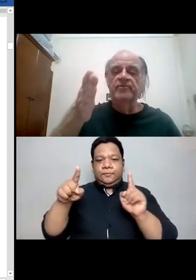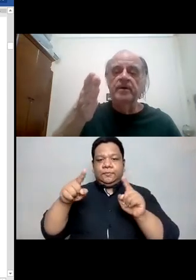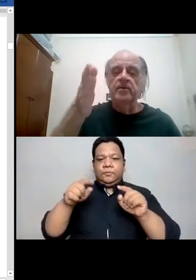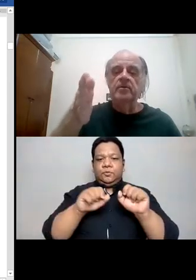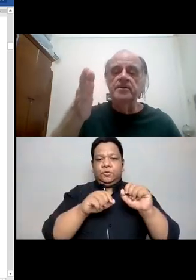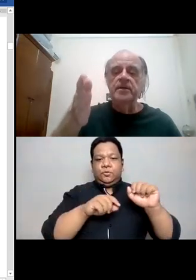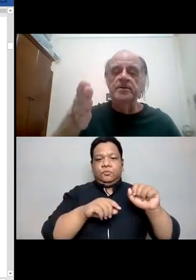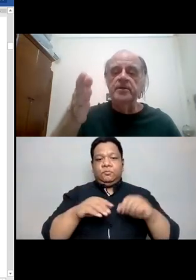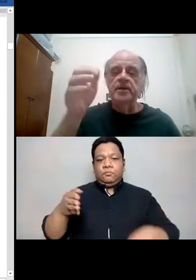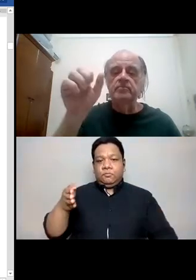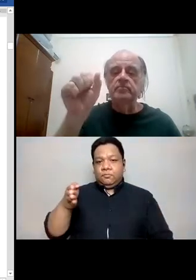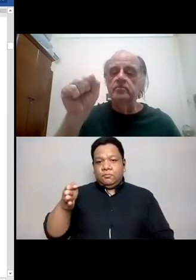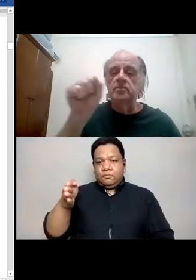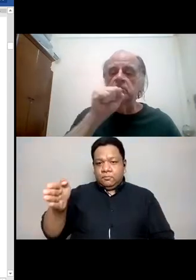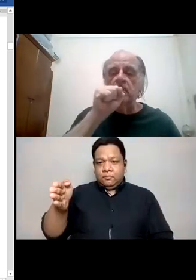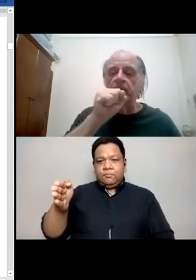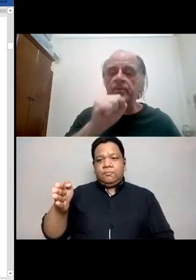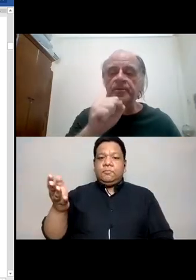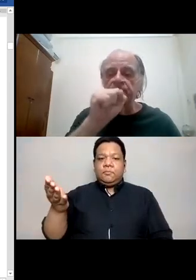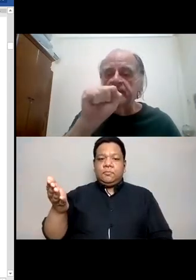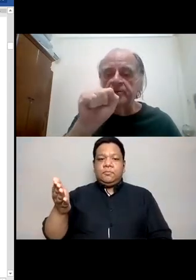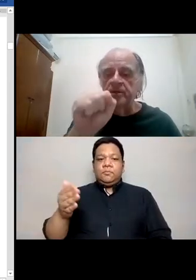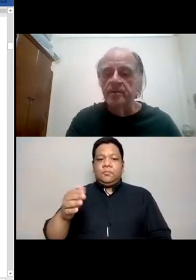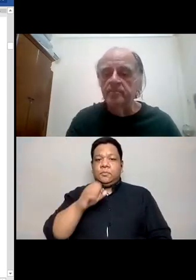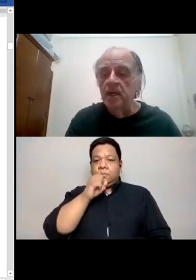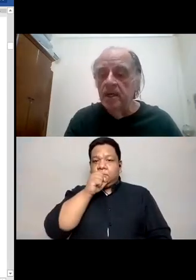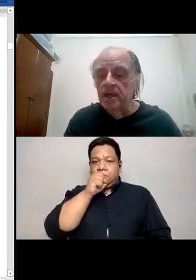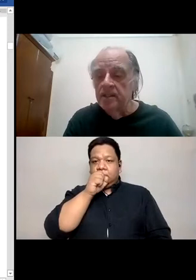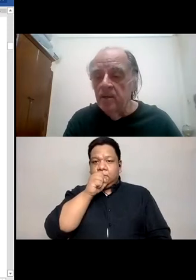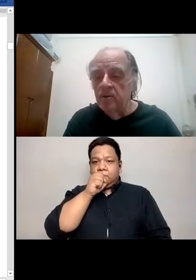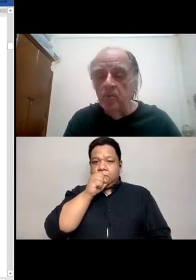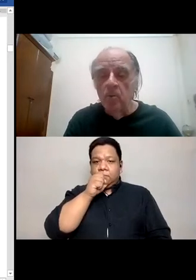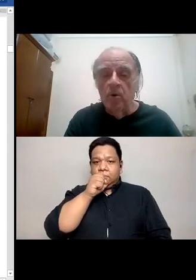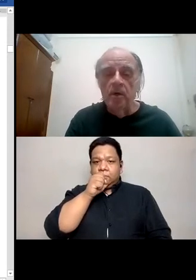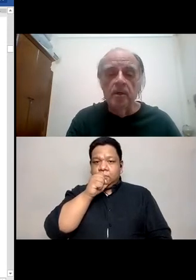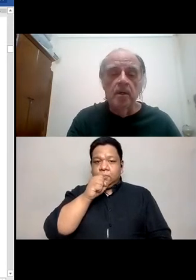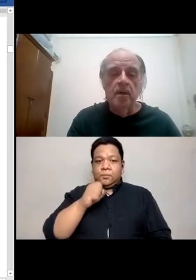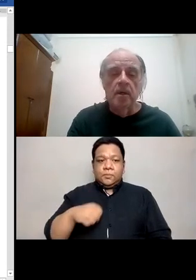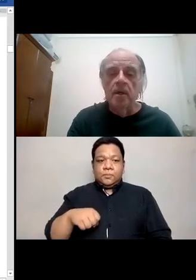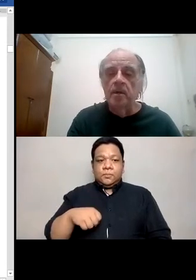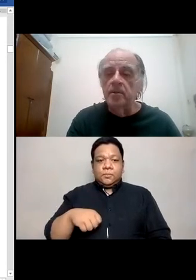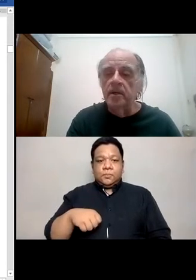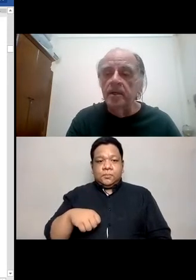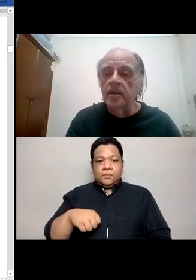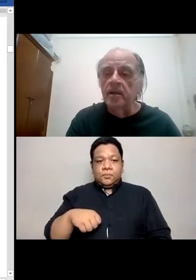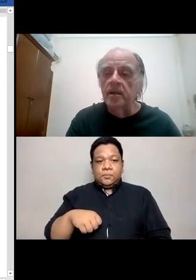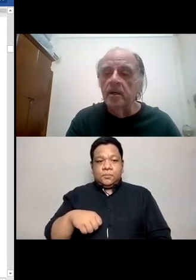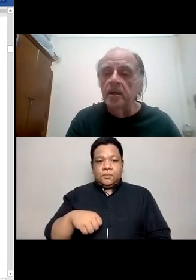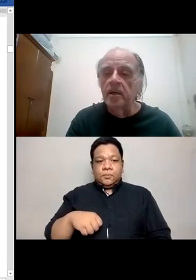Two-wheel vehicle, this handshake. Star apple, this handshake. So no more,